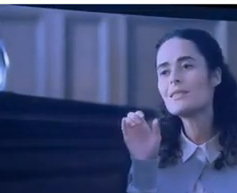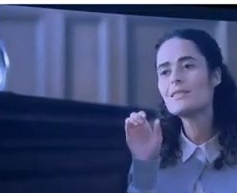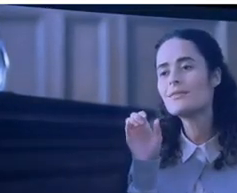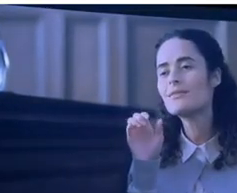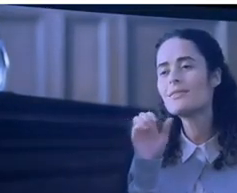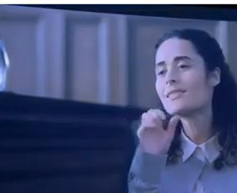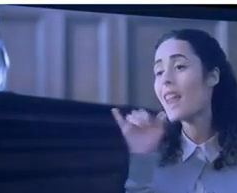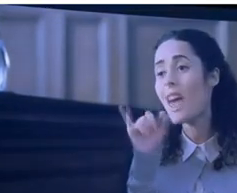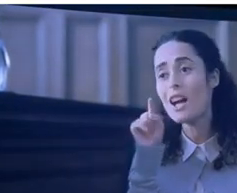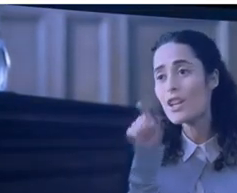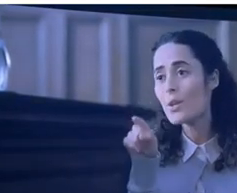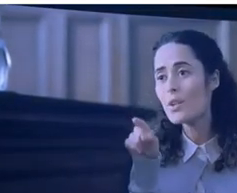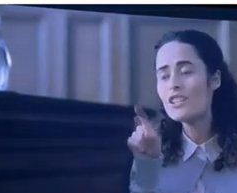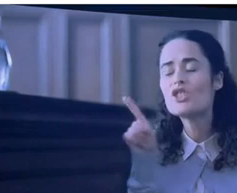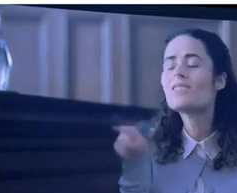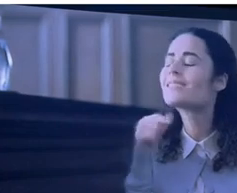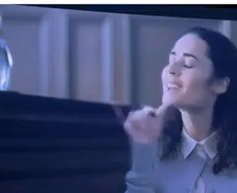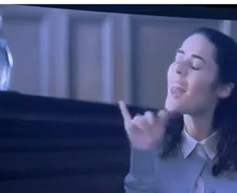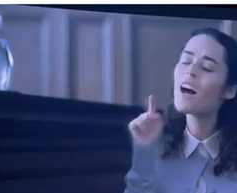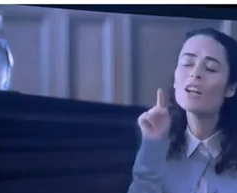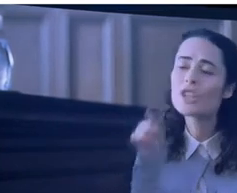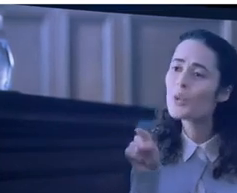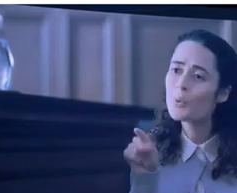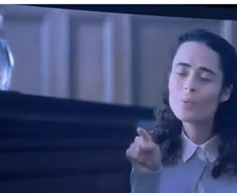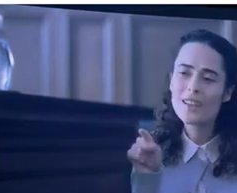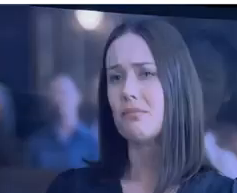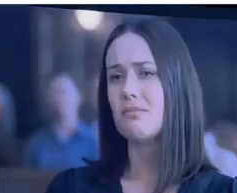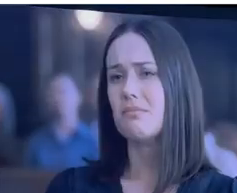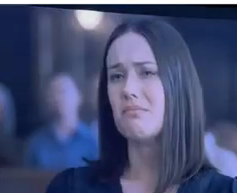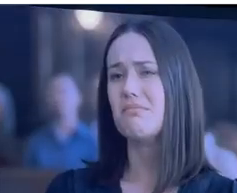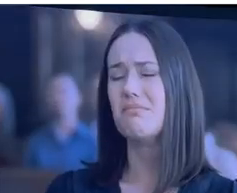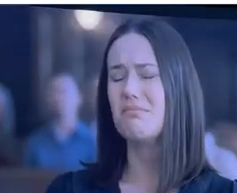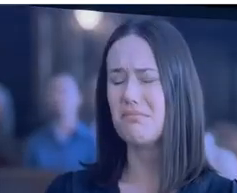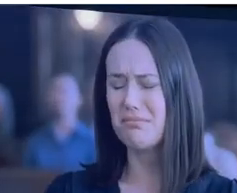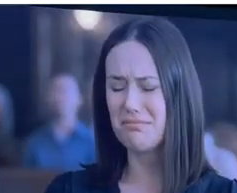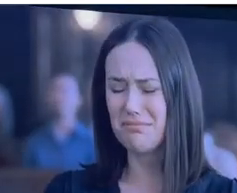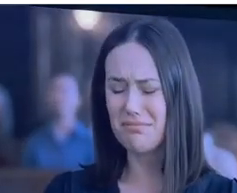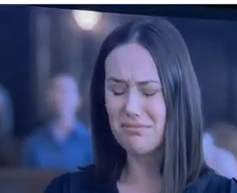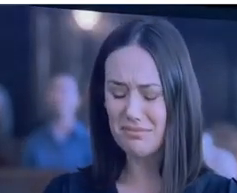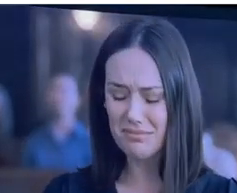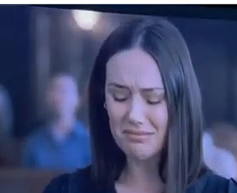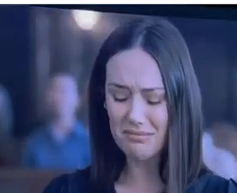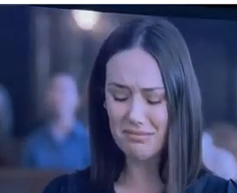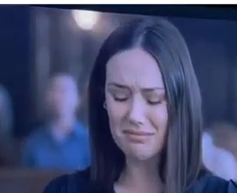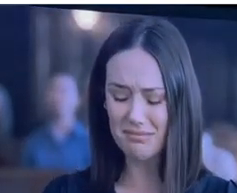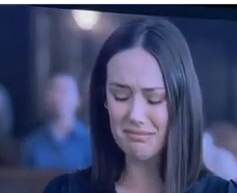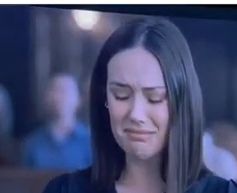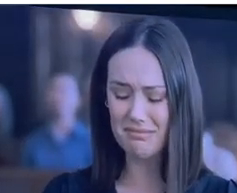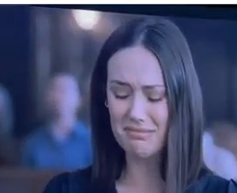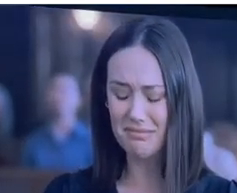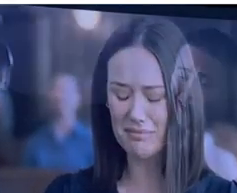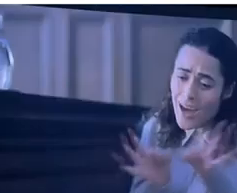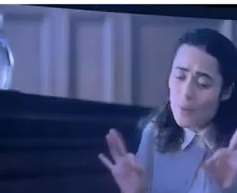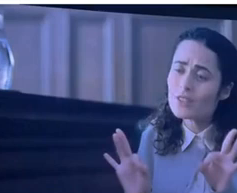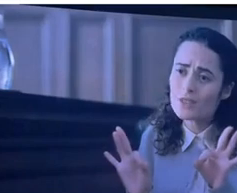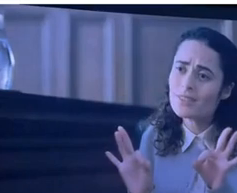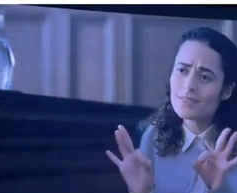but they're not going to make Lucy like you. She isn't like you. If you give her